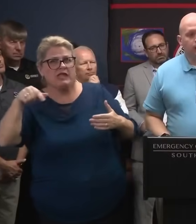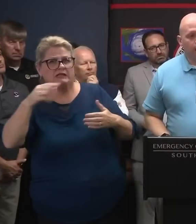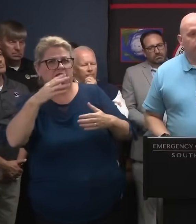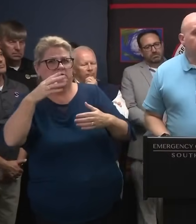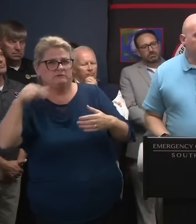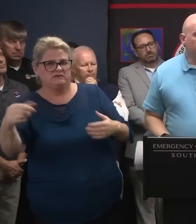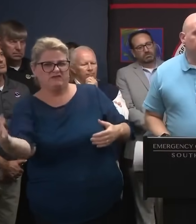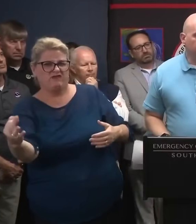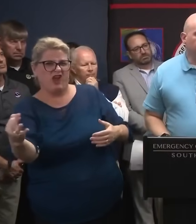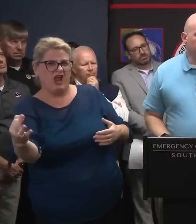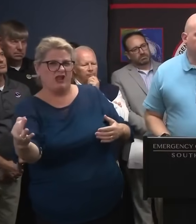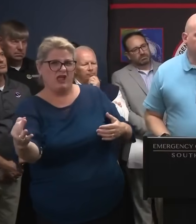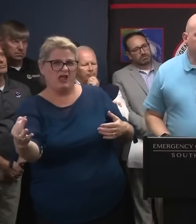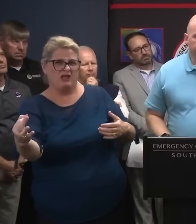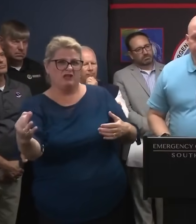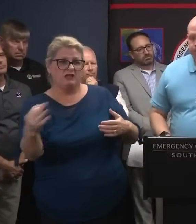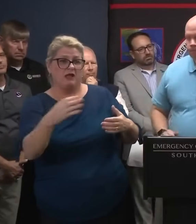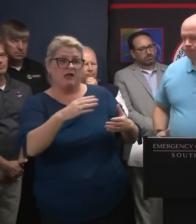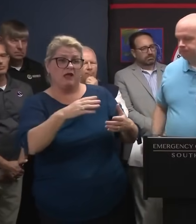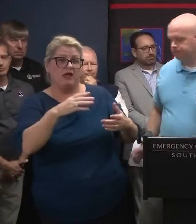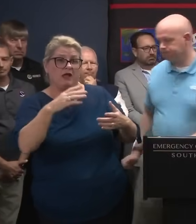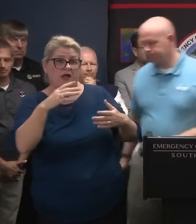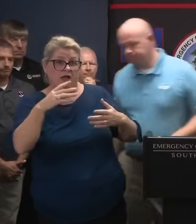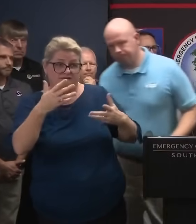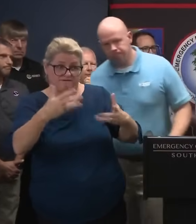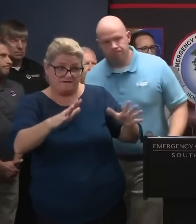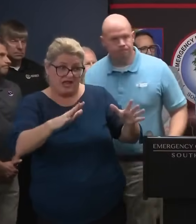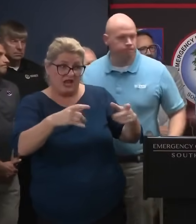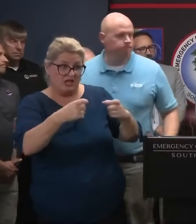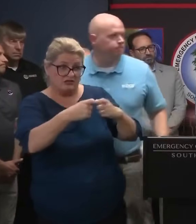week, I think we'll be following right behind from there.